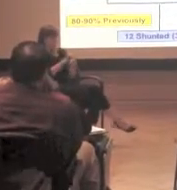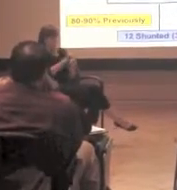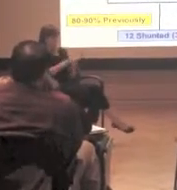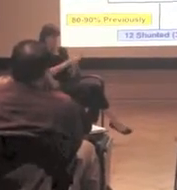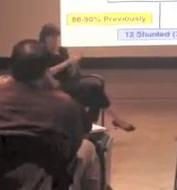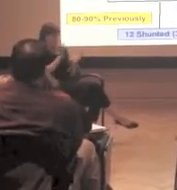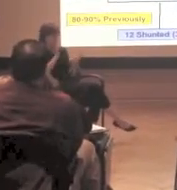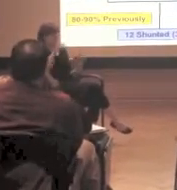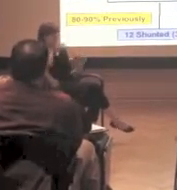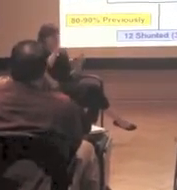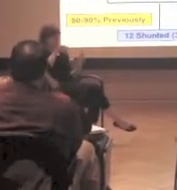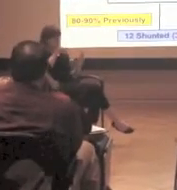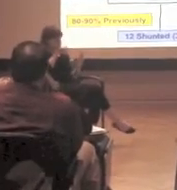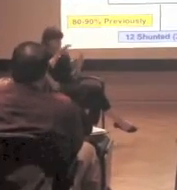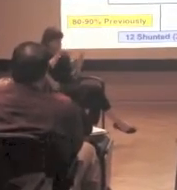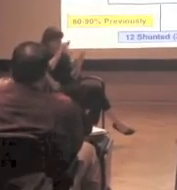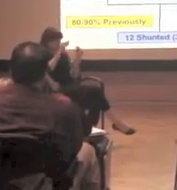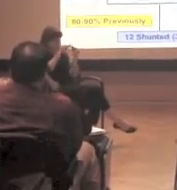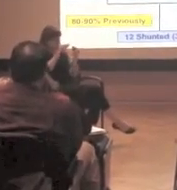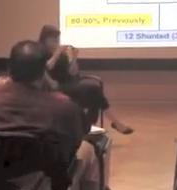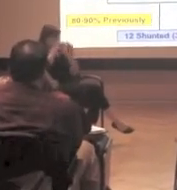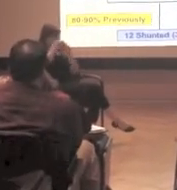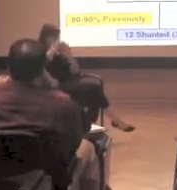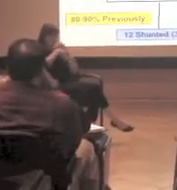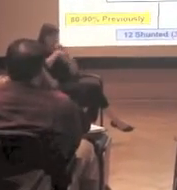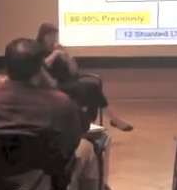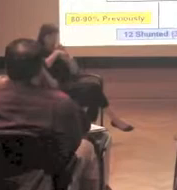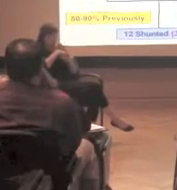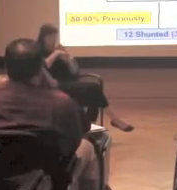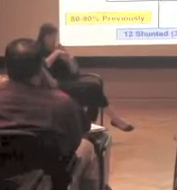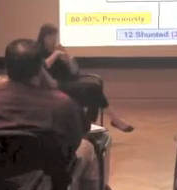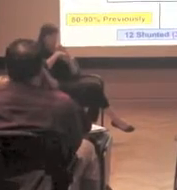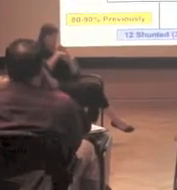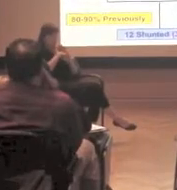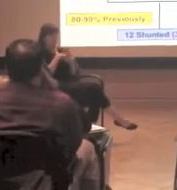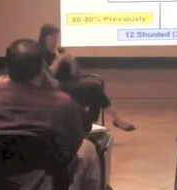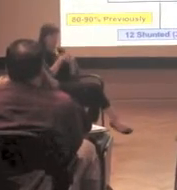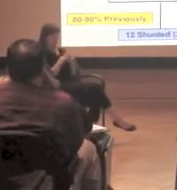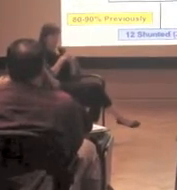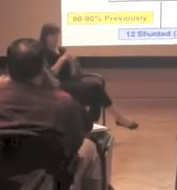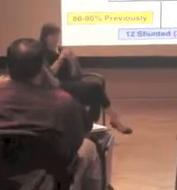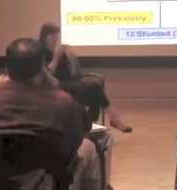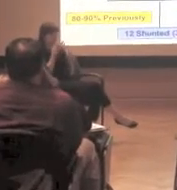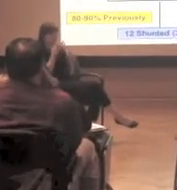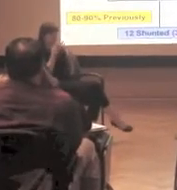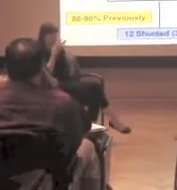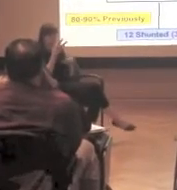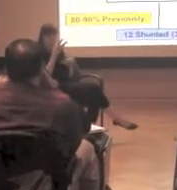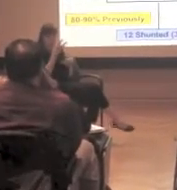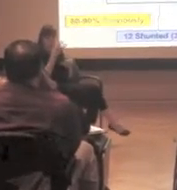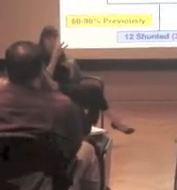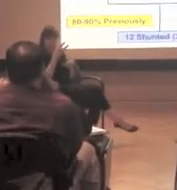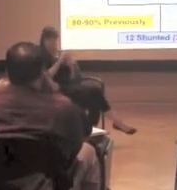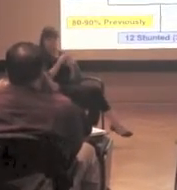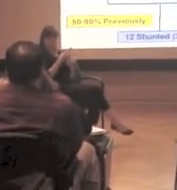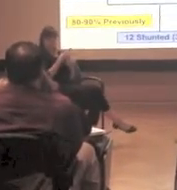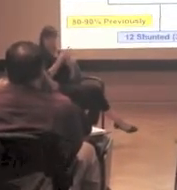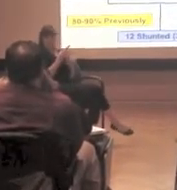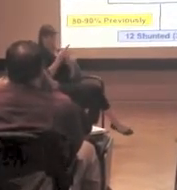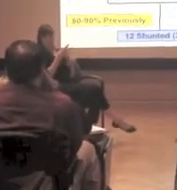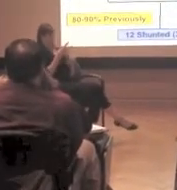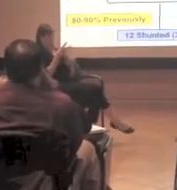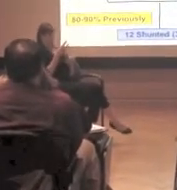We're going to study this very closely over the next. There's going to be probably a randomized control study coming out over the next 6 to 12